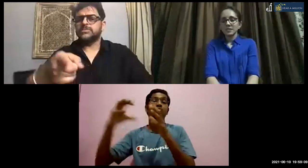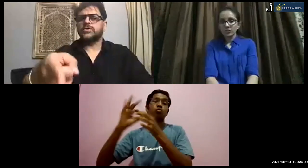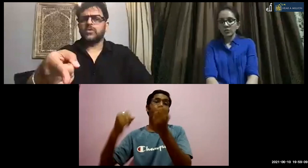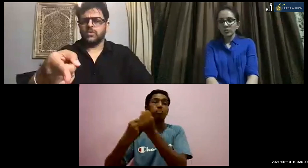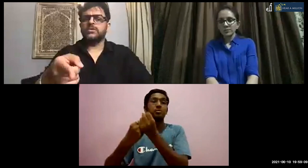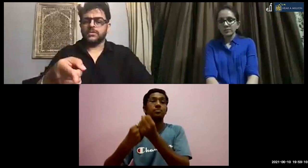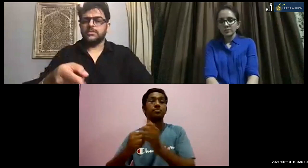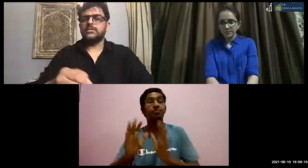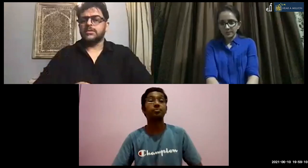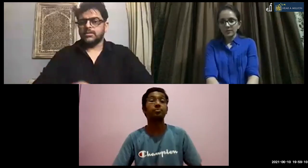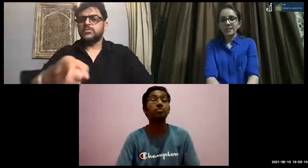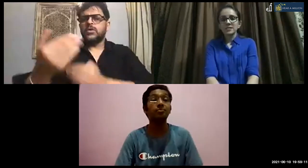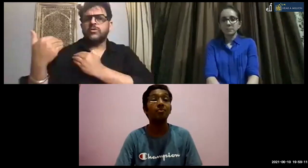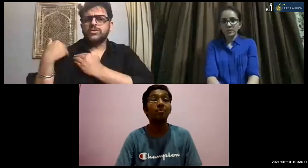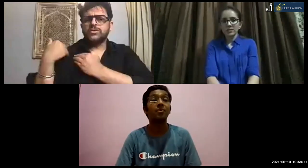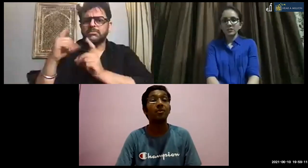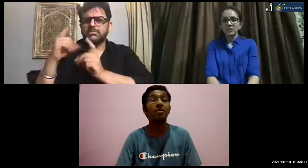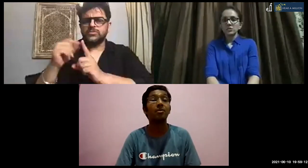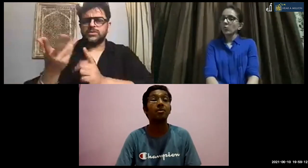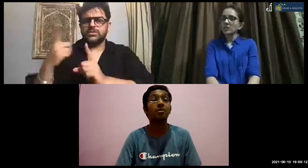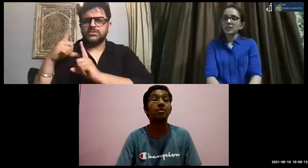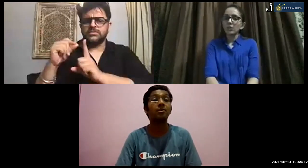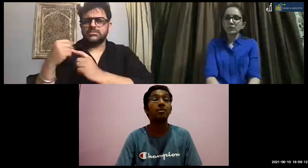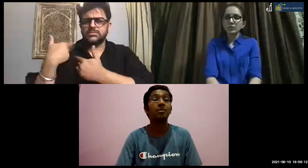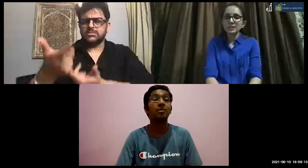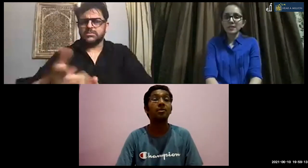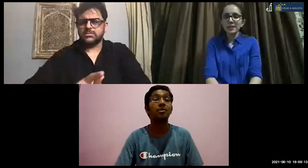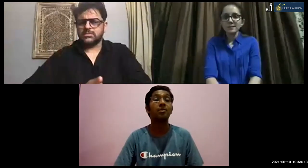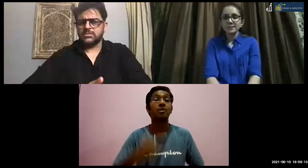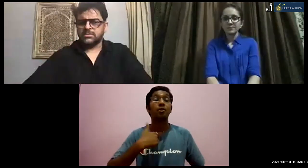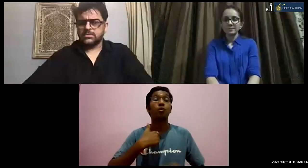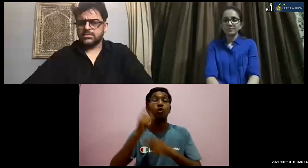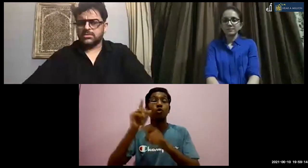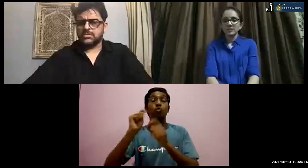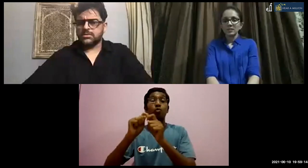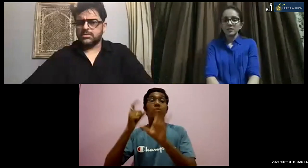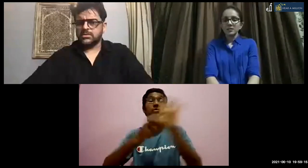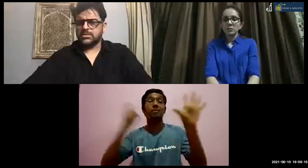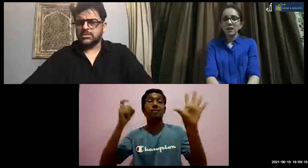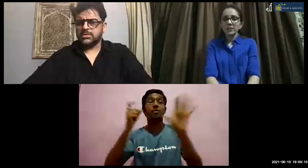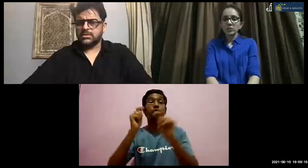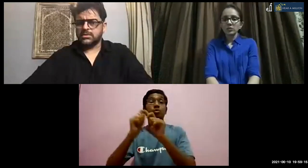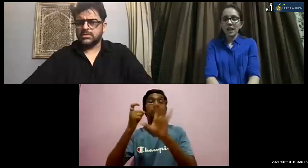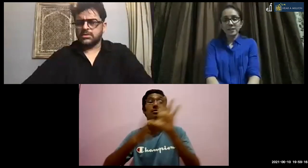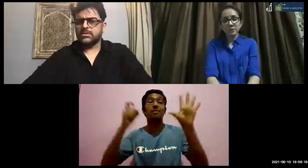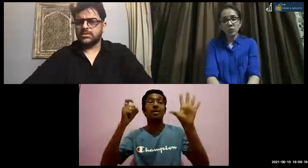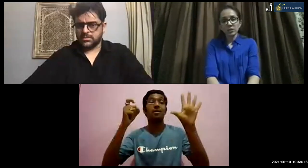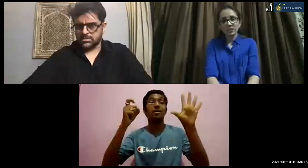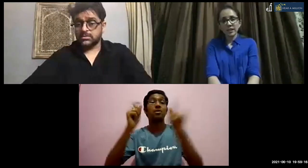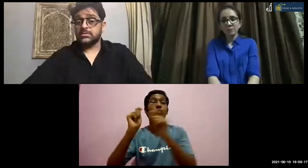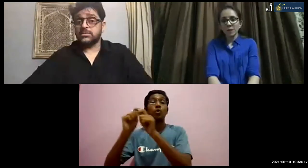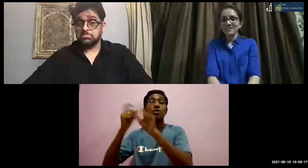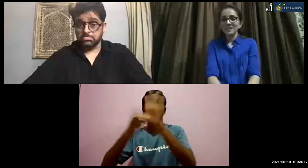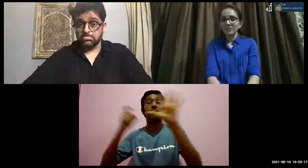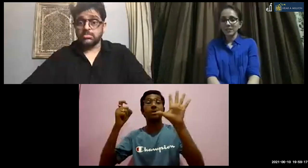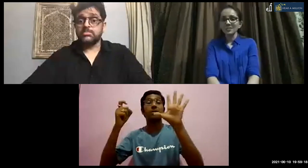So it's an NGO that supports it. So what are your roles there? So my role, I have been working